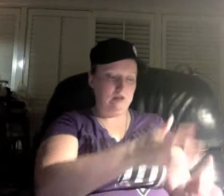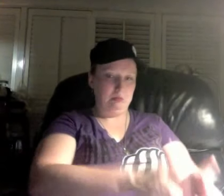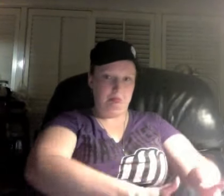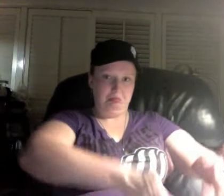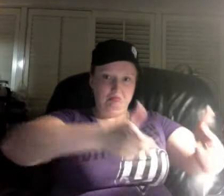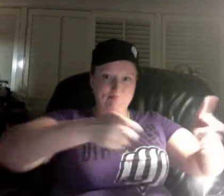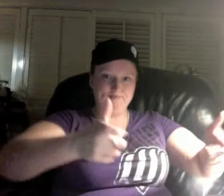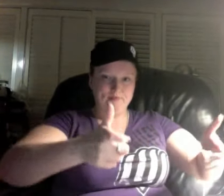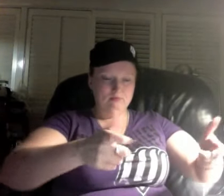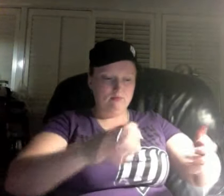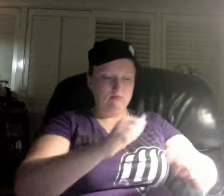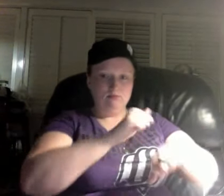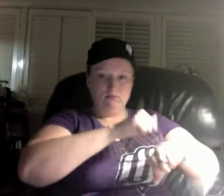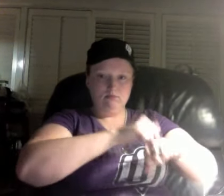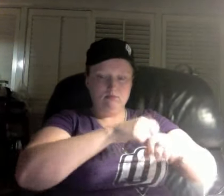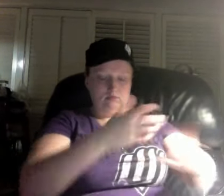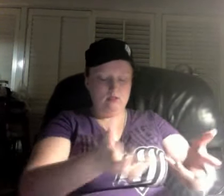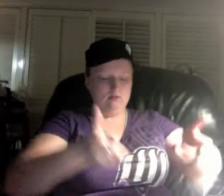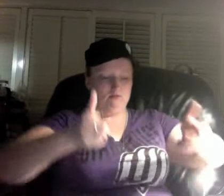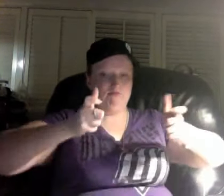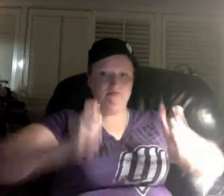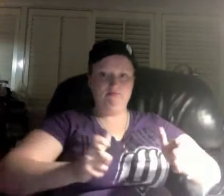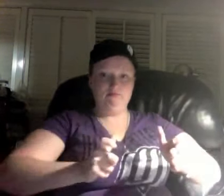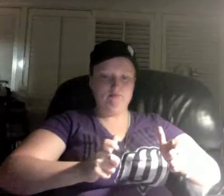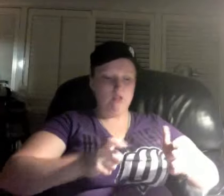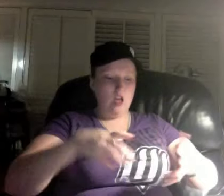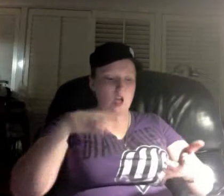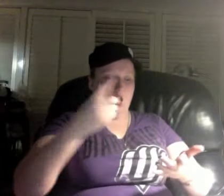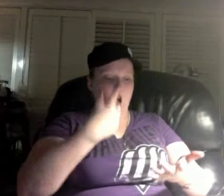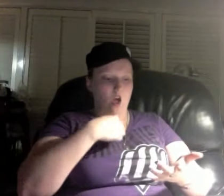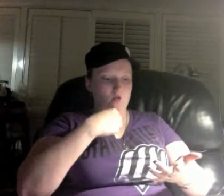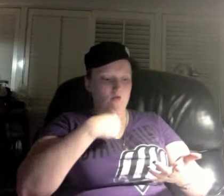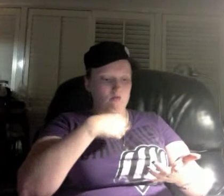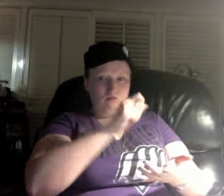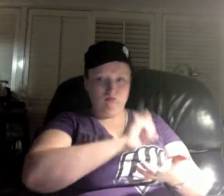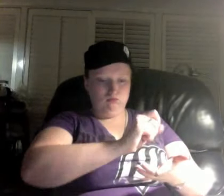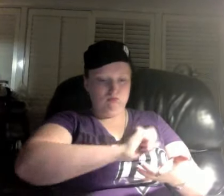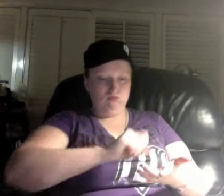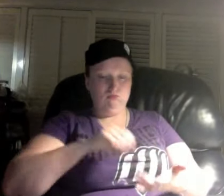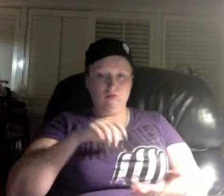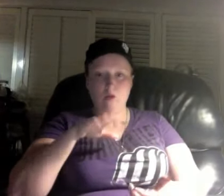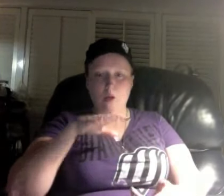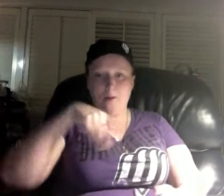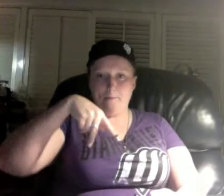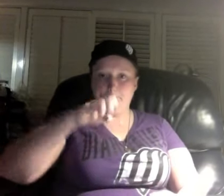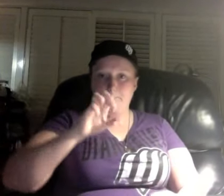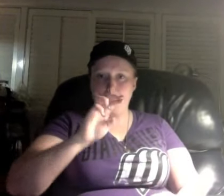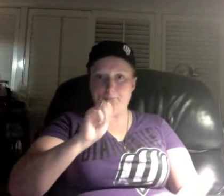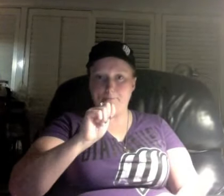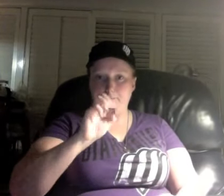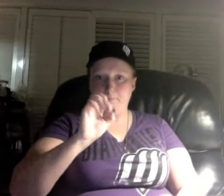So there's a huge boulder essentially on like the table with the name Peter on it, so the kids would